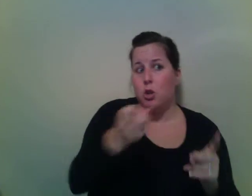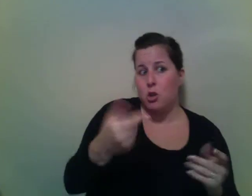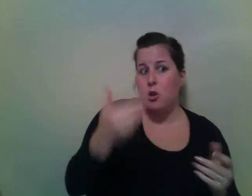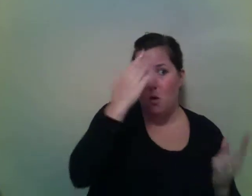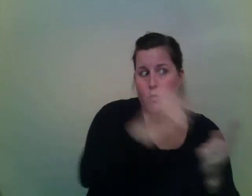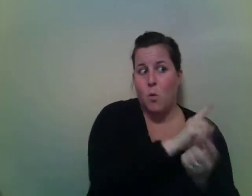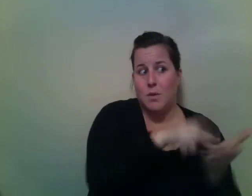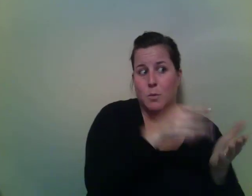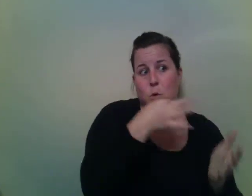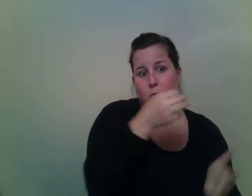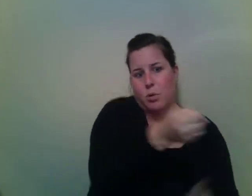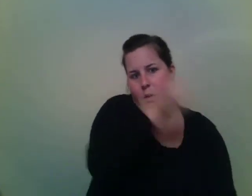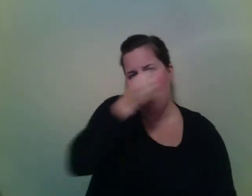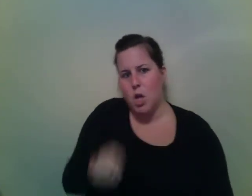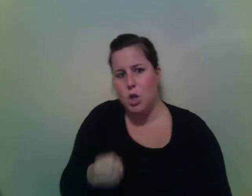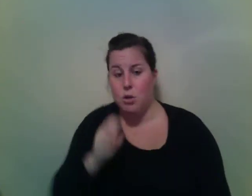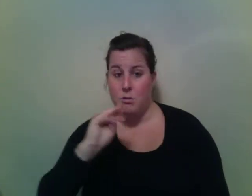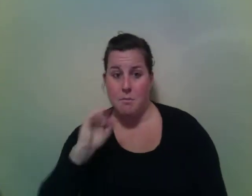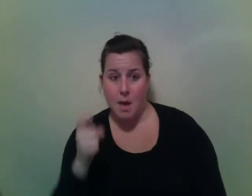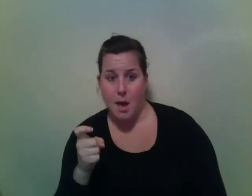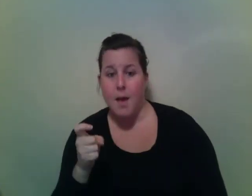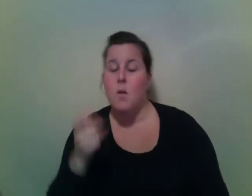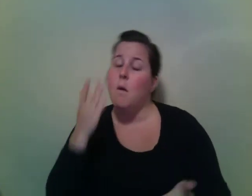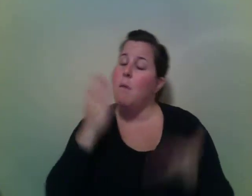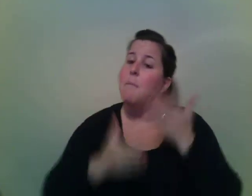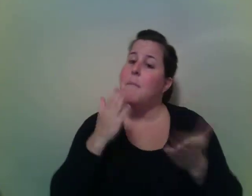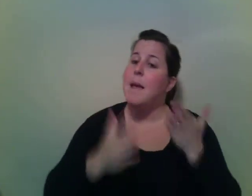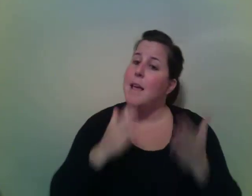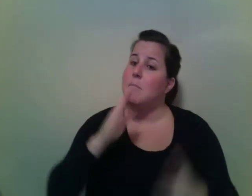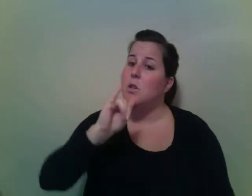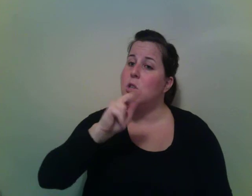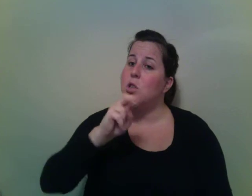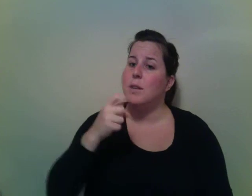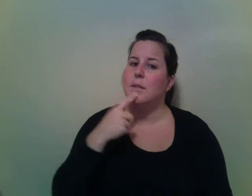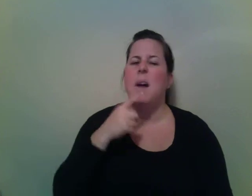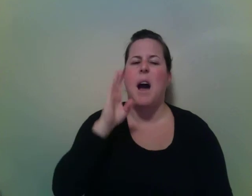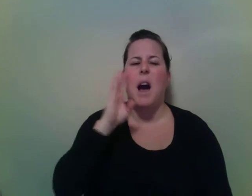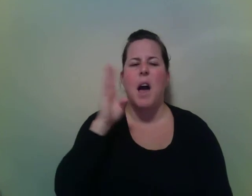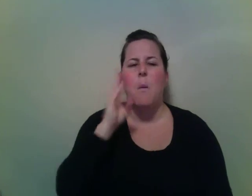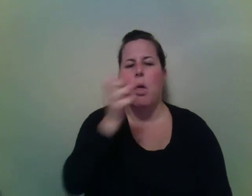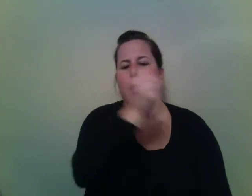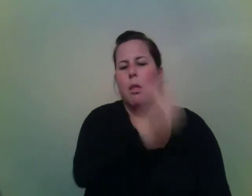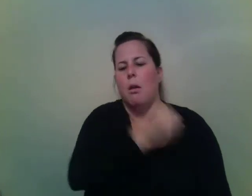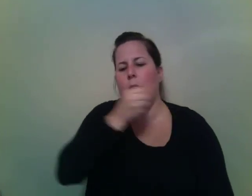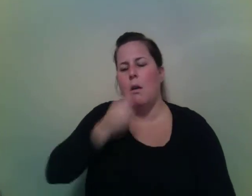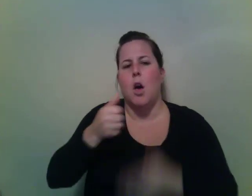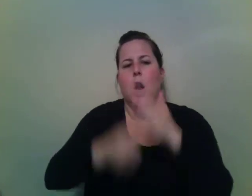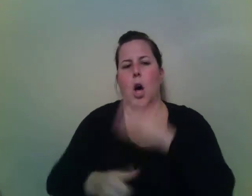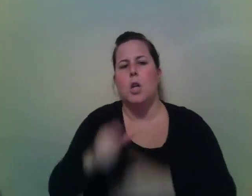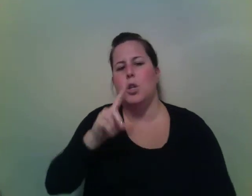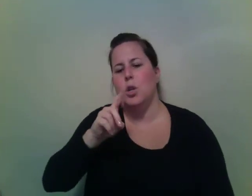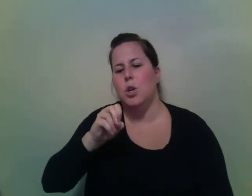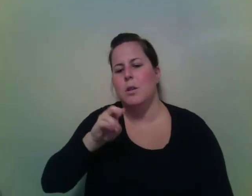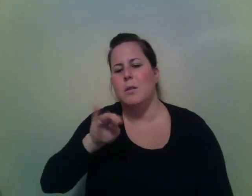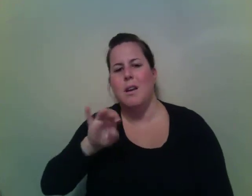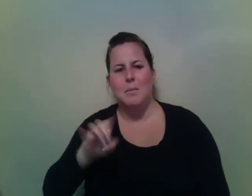sponsor. Or perhaps Jane says, I'm going to allow Debbie to sponsor them because Max's downline is growing. Debbie's